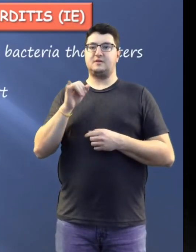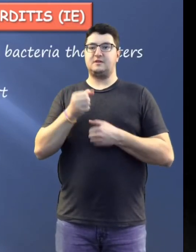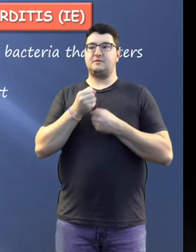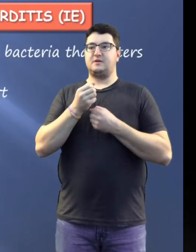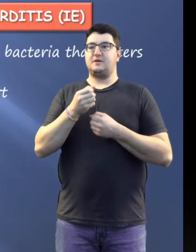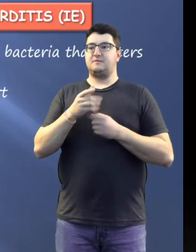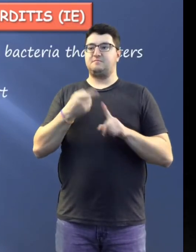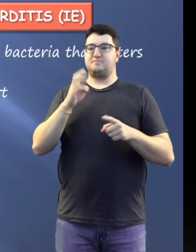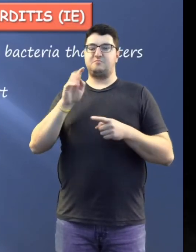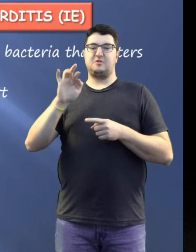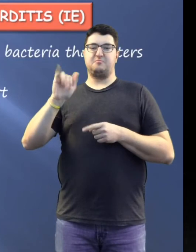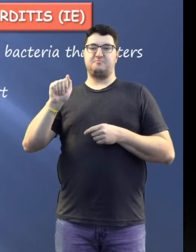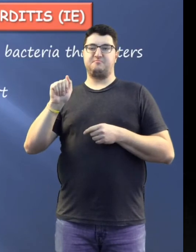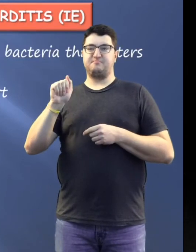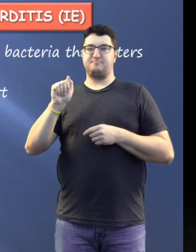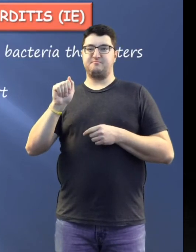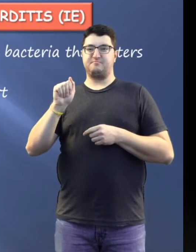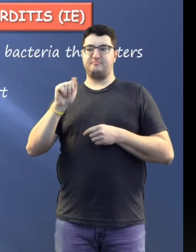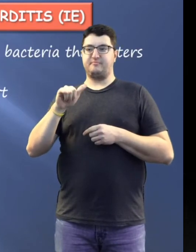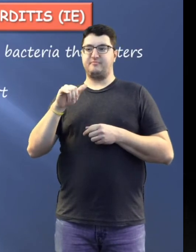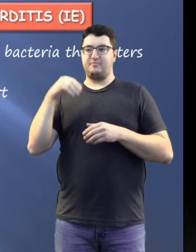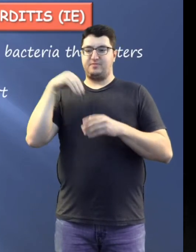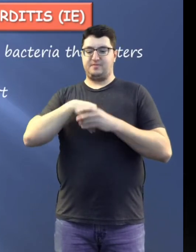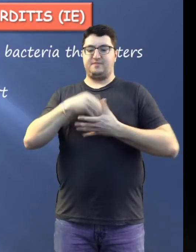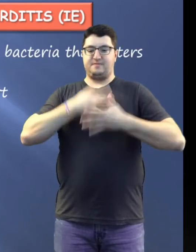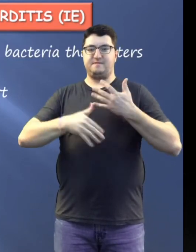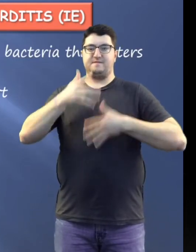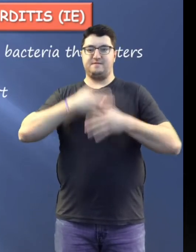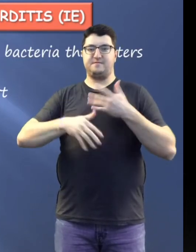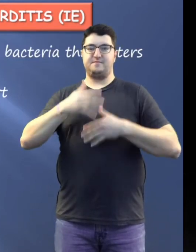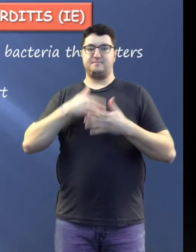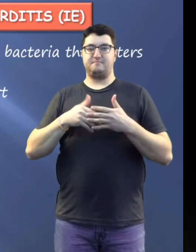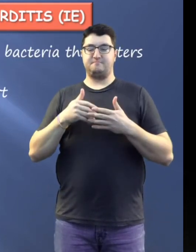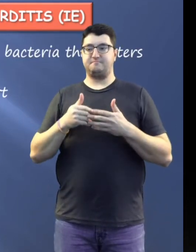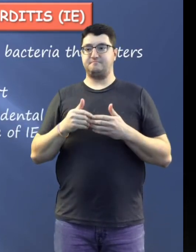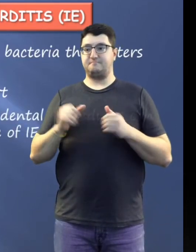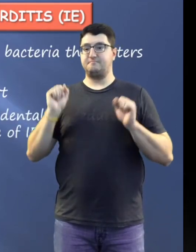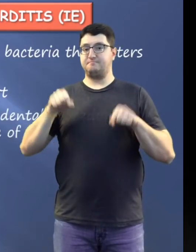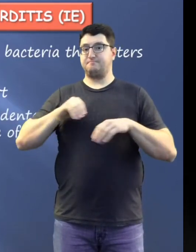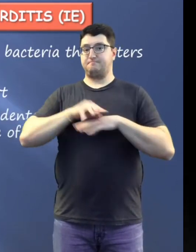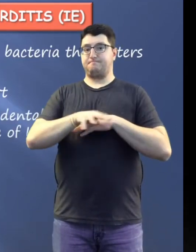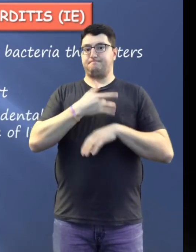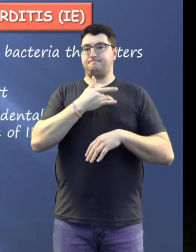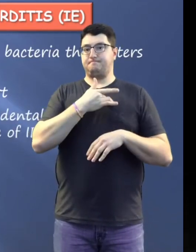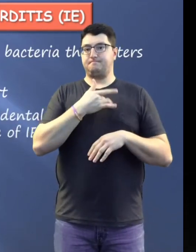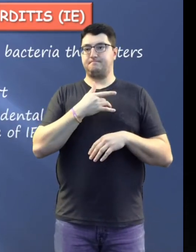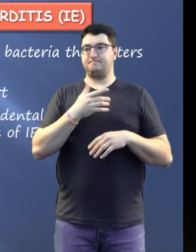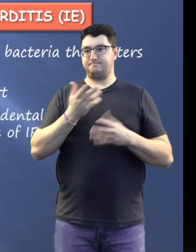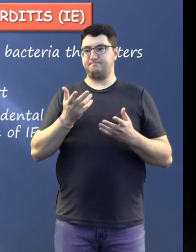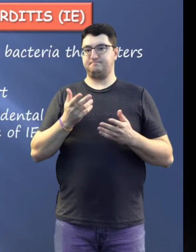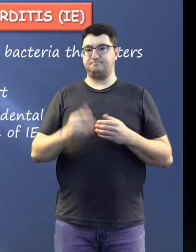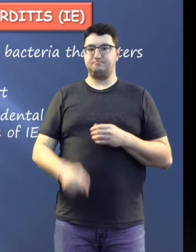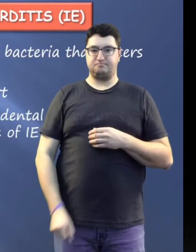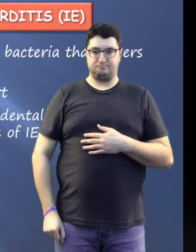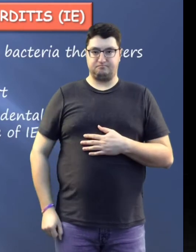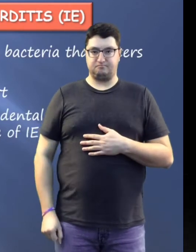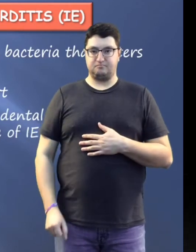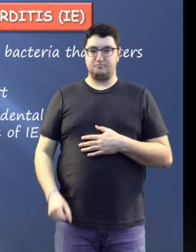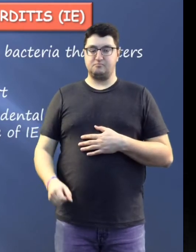lining, valves, or blood vessels. Some medical and dental procedures can increase the chance of